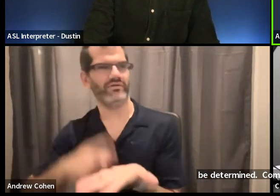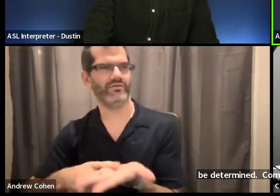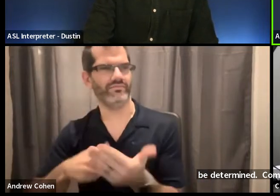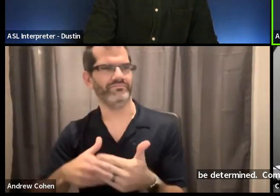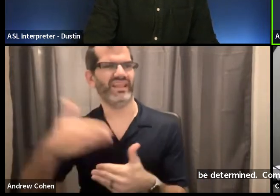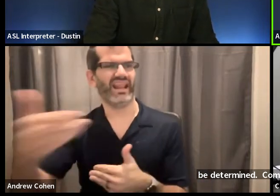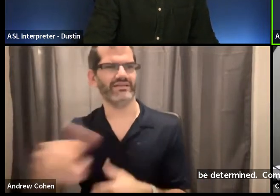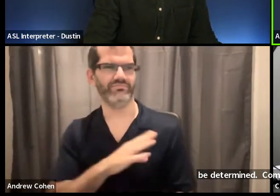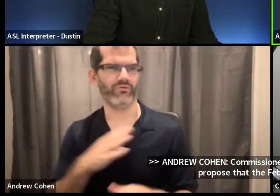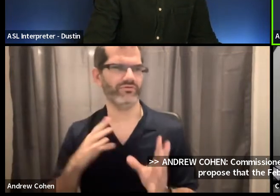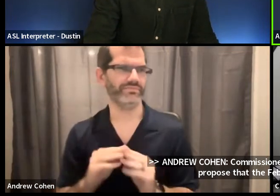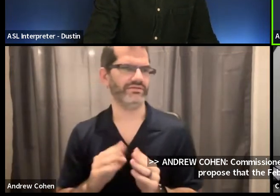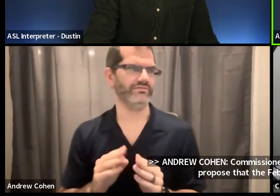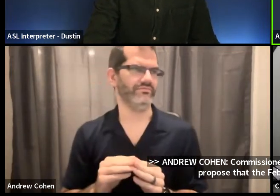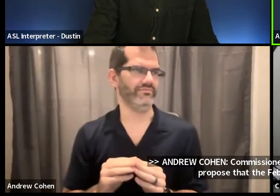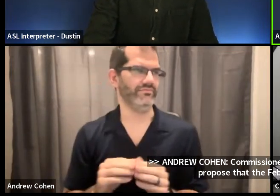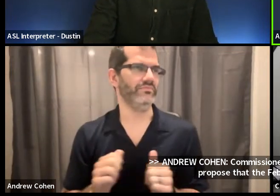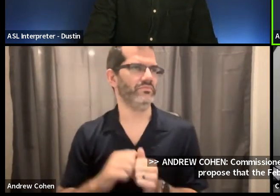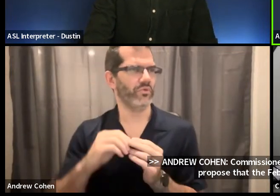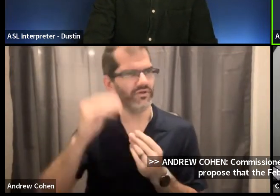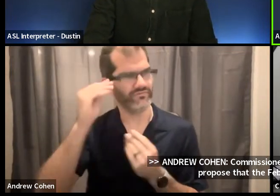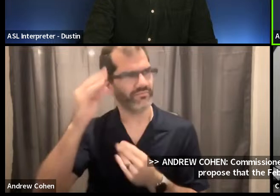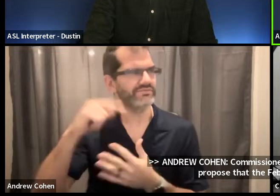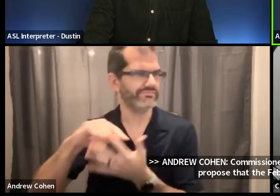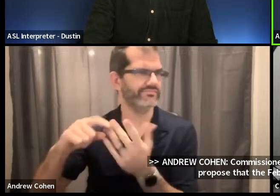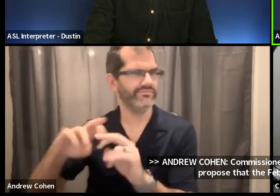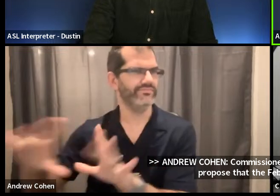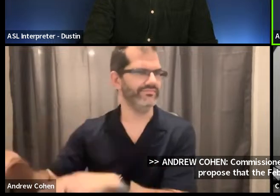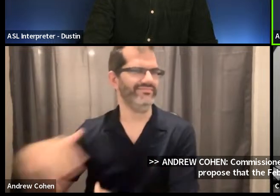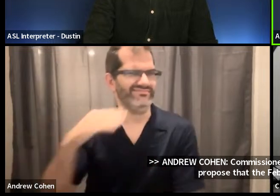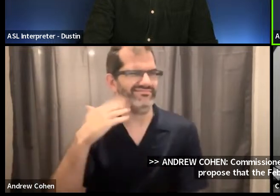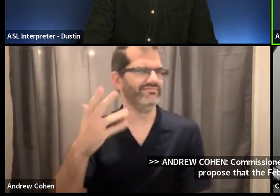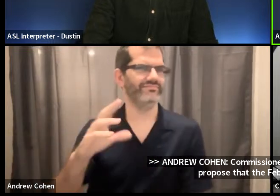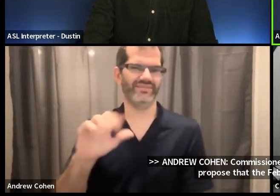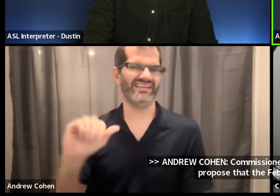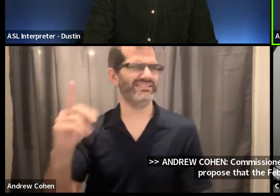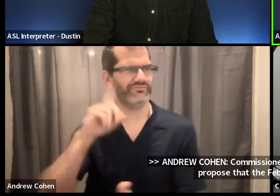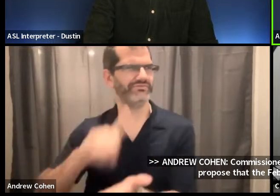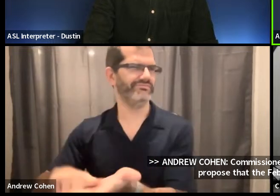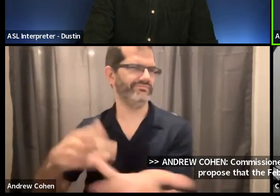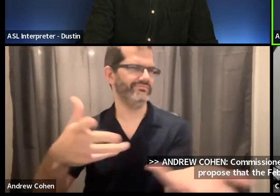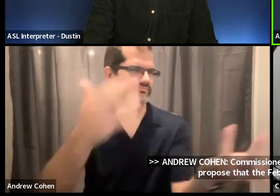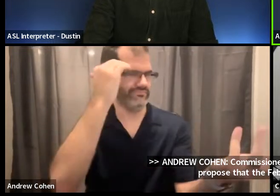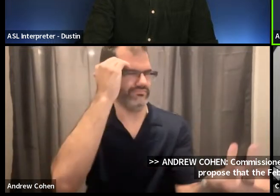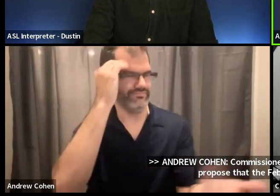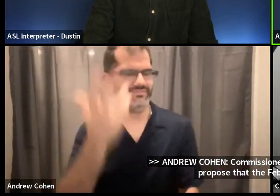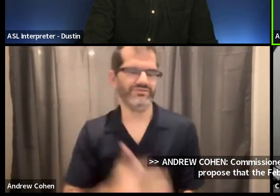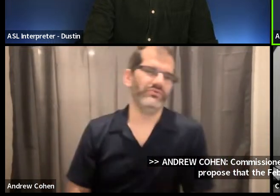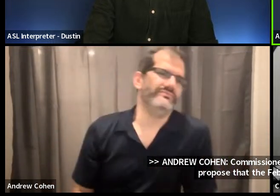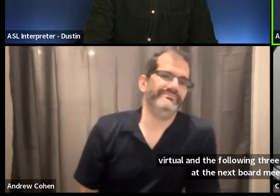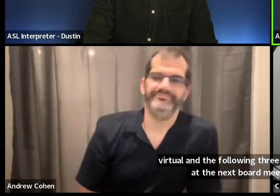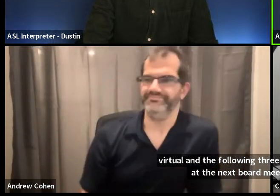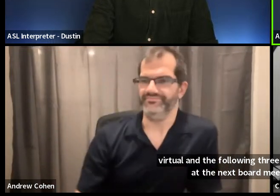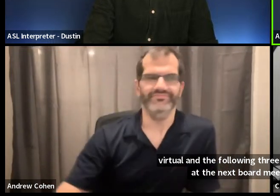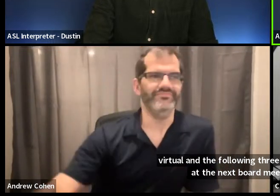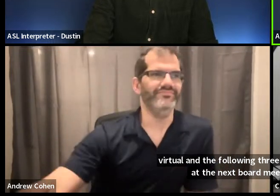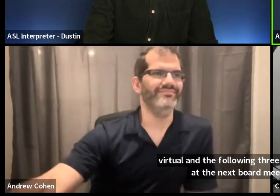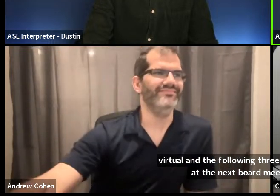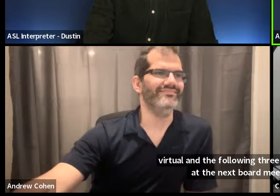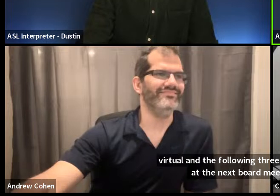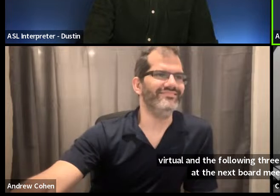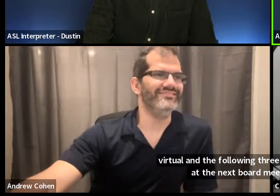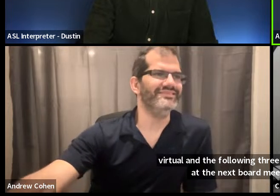and the following three meetings will be discussed at the next board meeting when we have more information at hand.